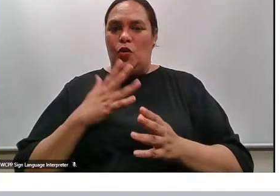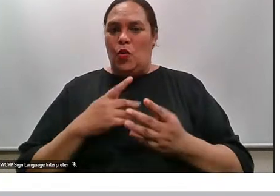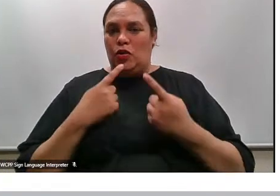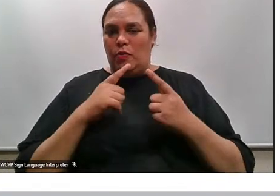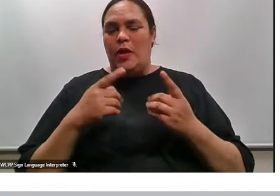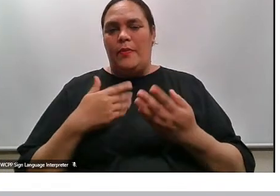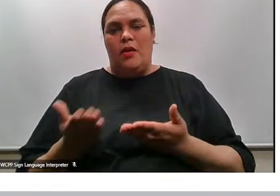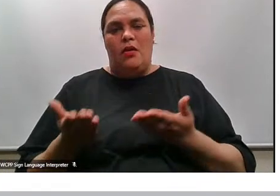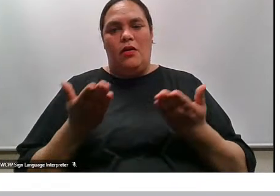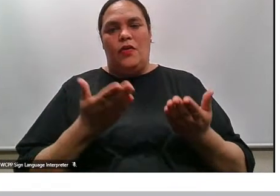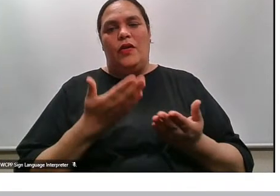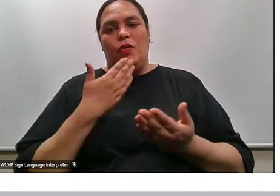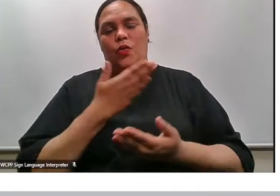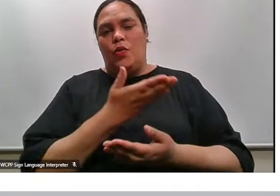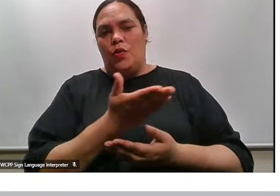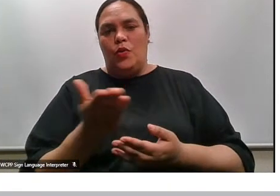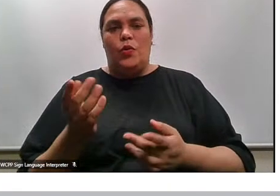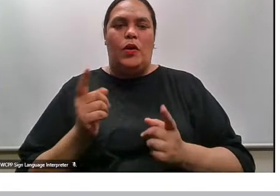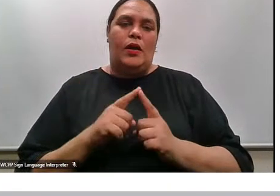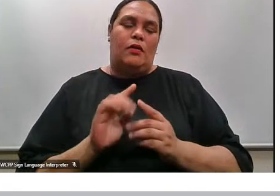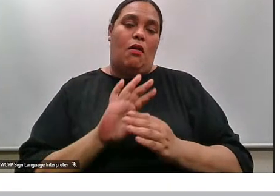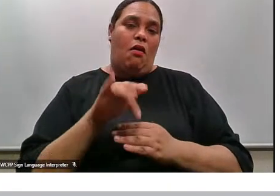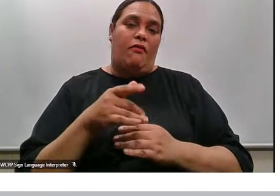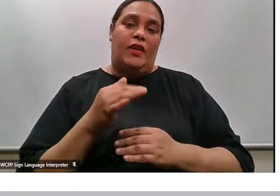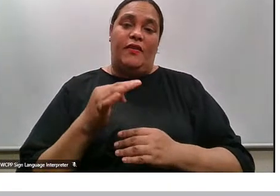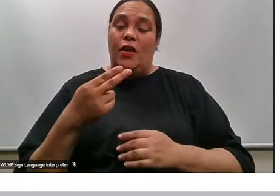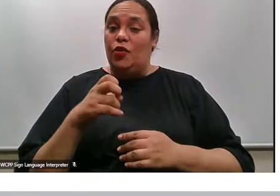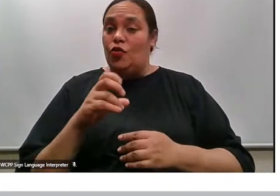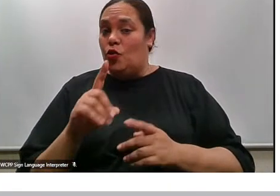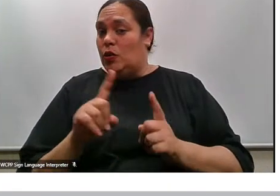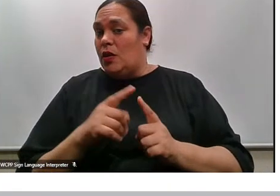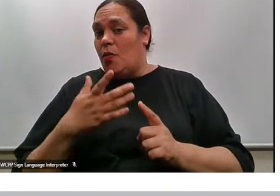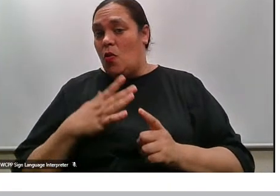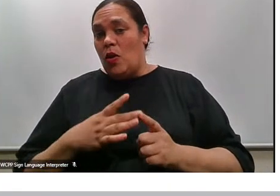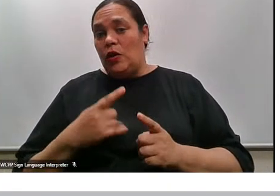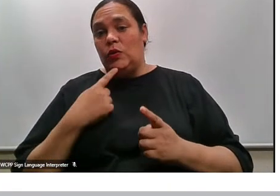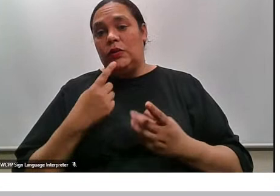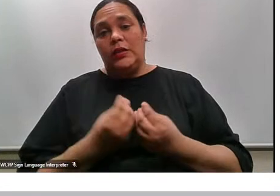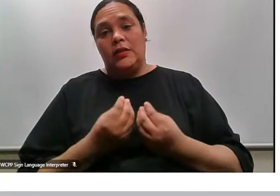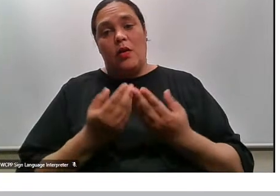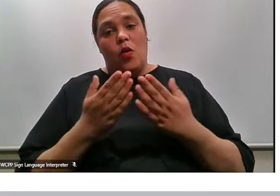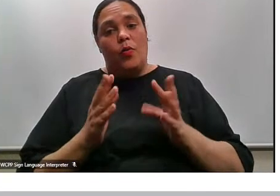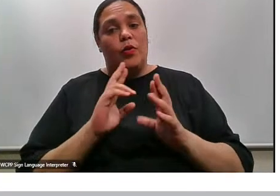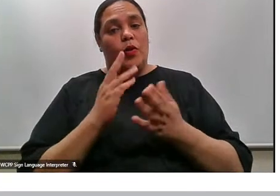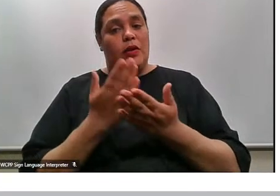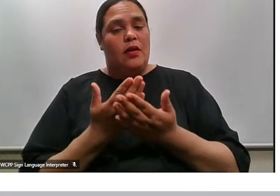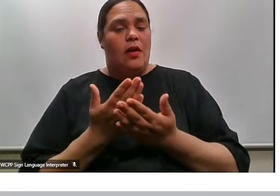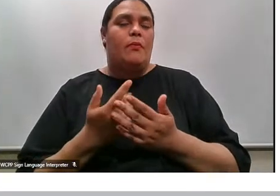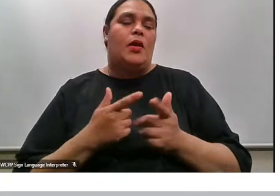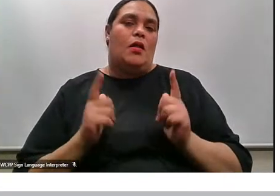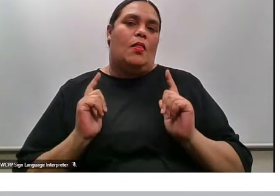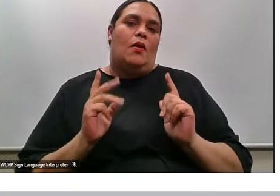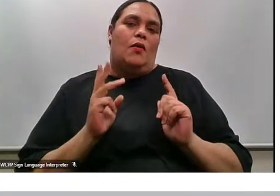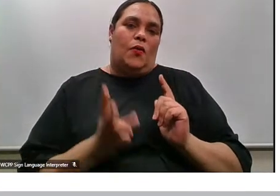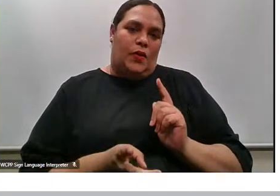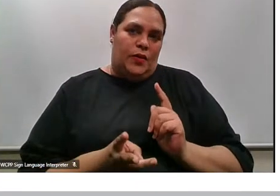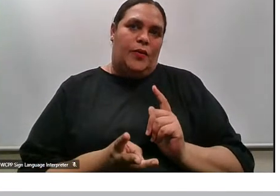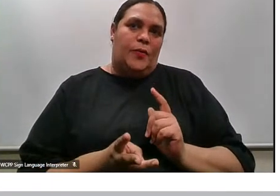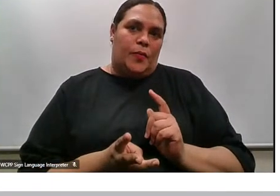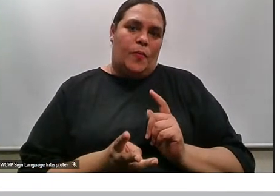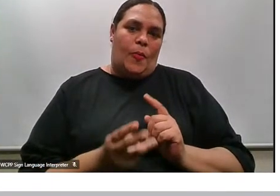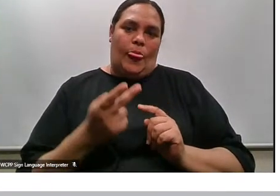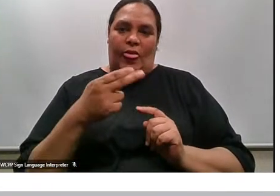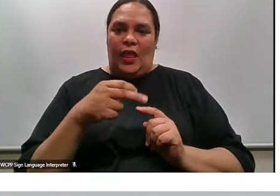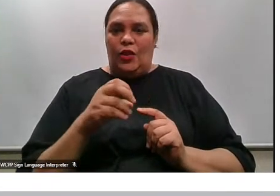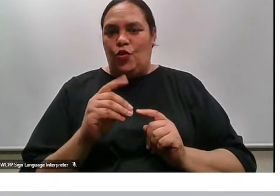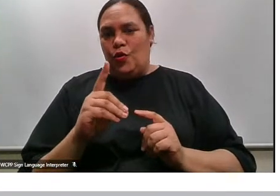to hand over to you. And thereafter, if the HOD also want to make some opening remarks, I will allow the HOD